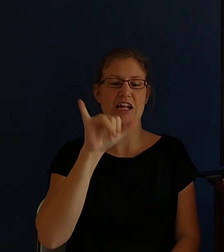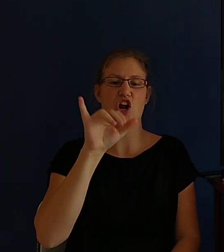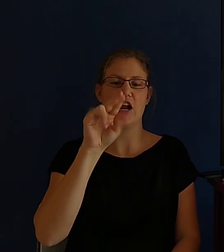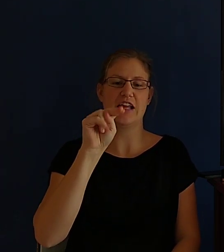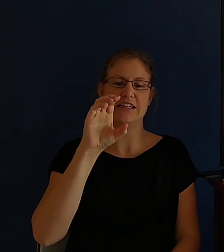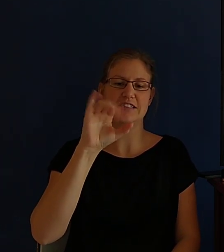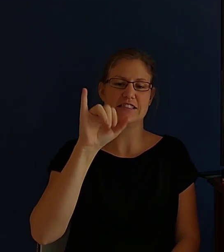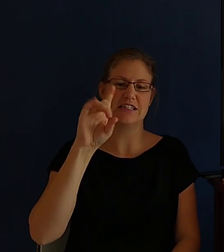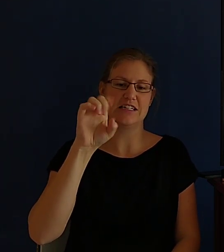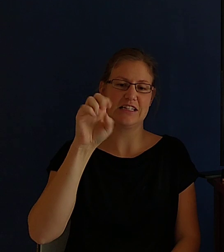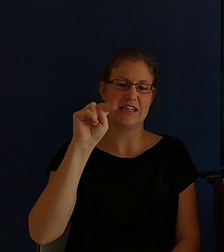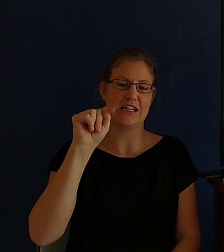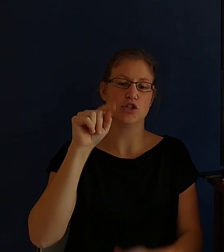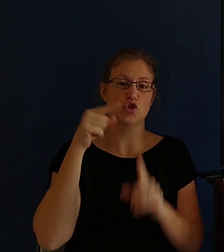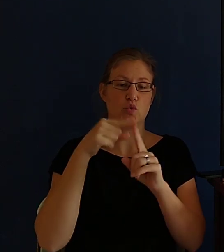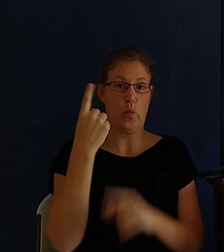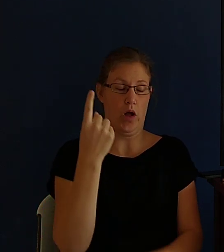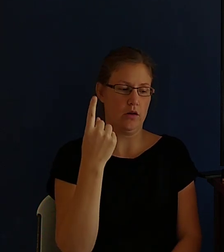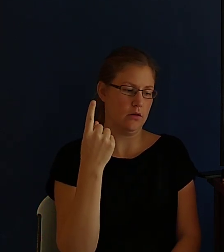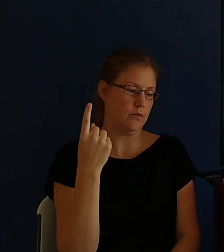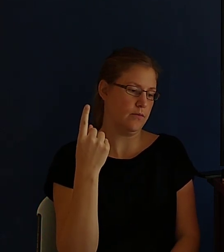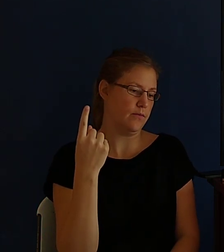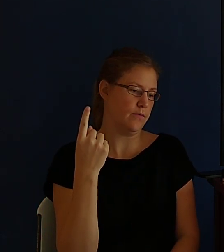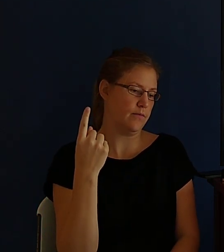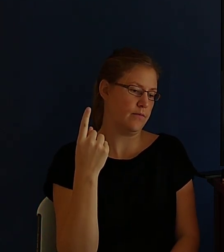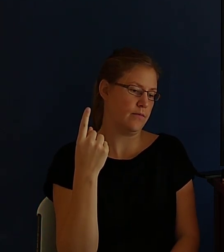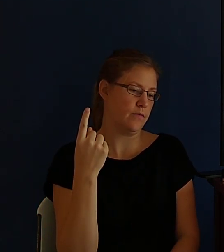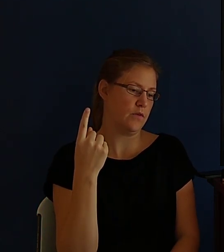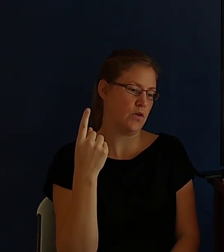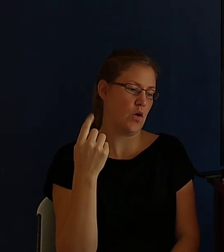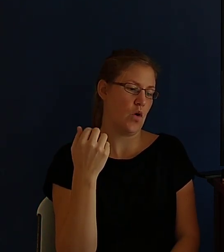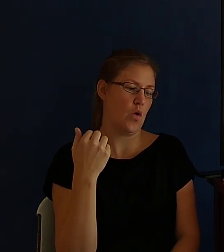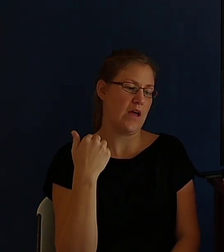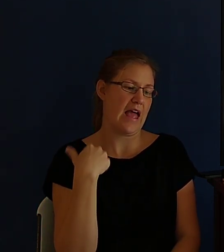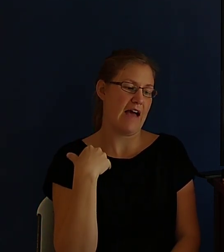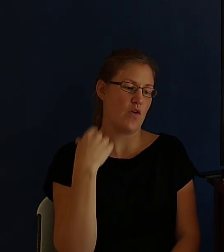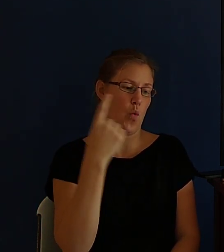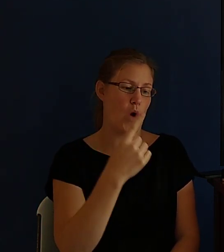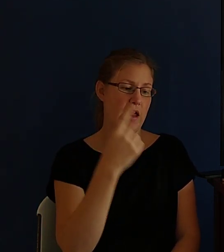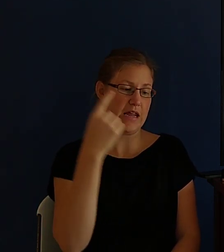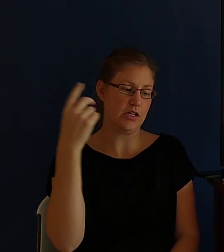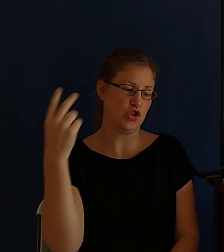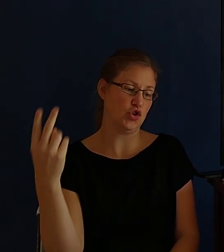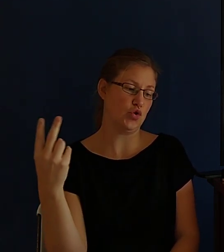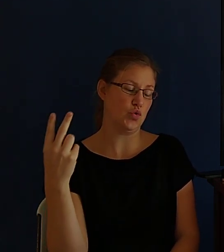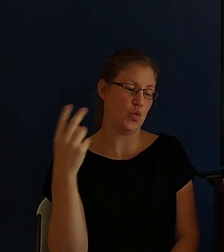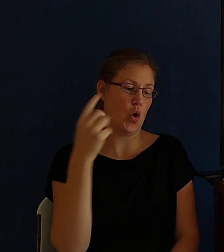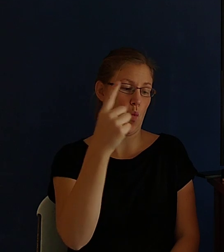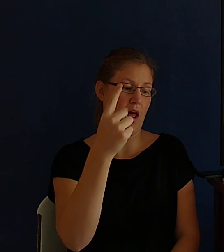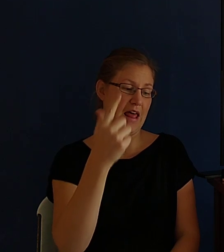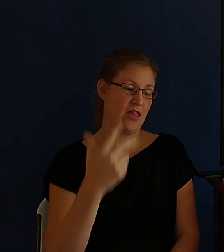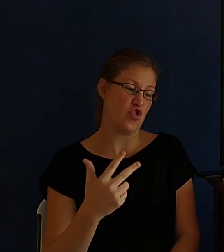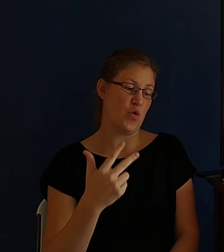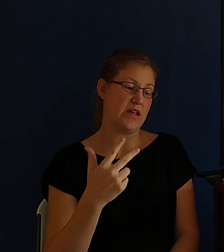to 1. So what we have here 1 and 2, we have 1 and 3, and we have